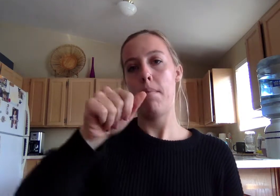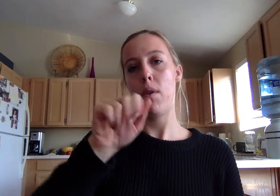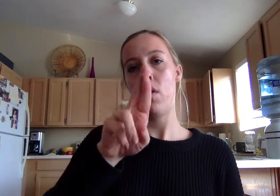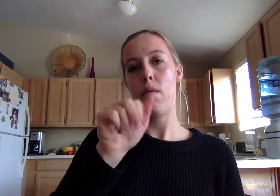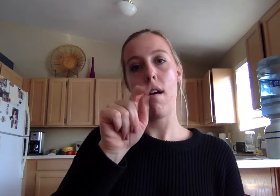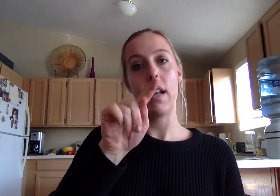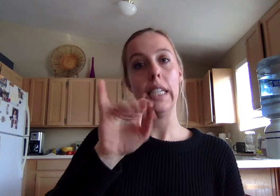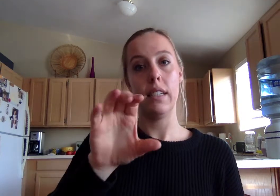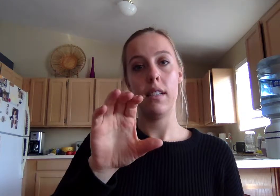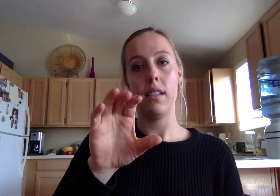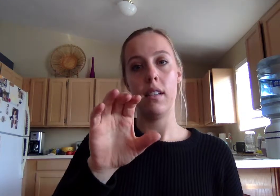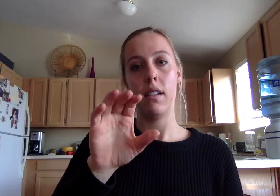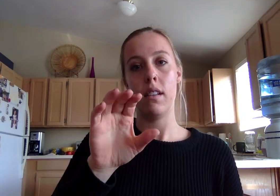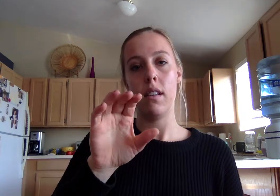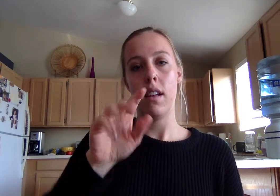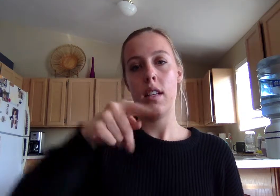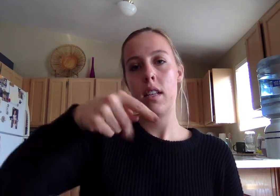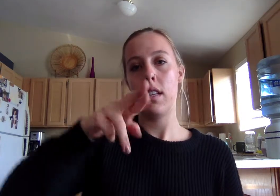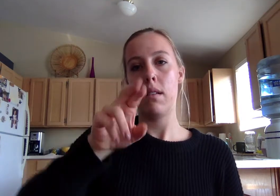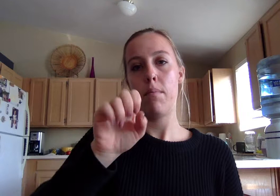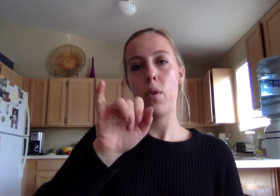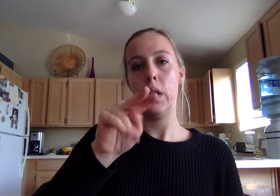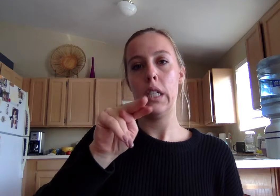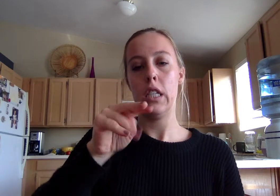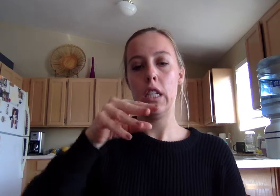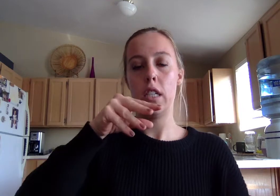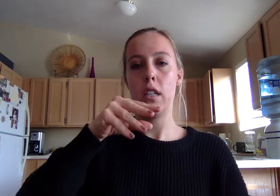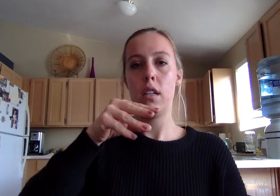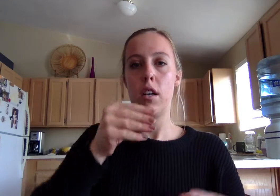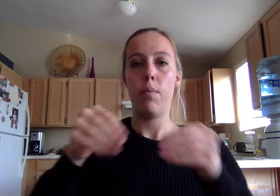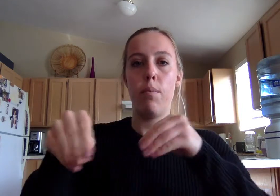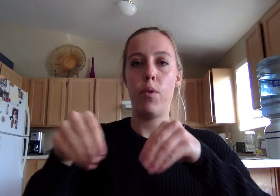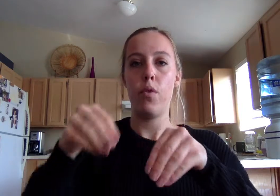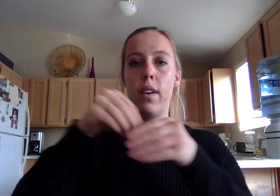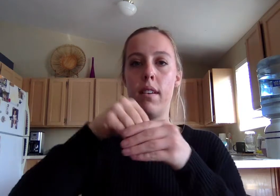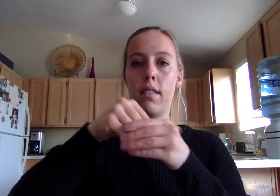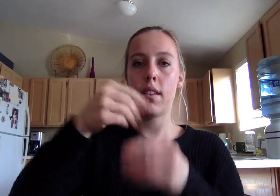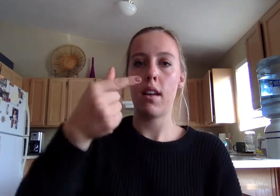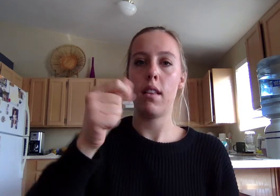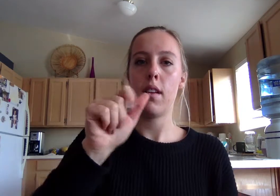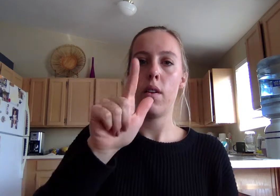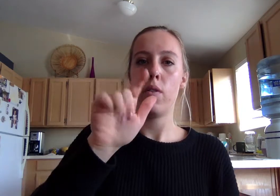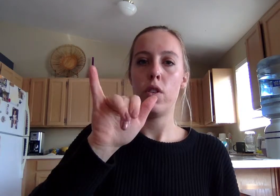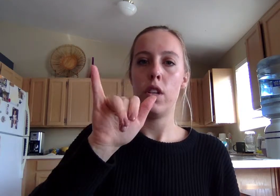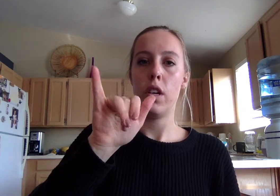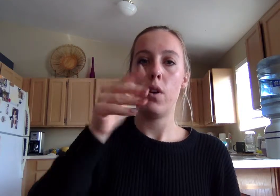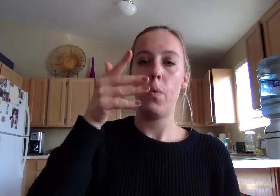As proteins move through the Golgi body, they're customized into forms that the cell can use.